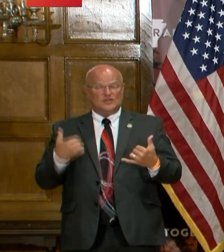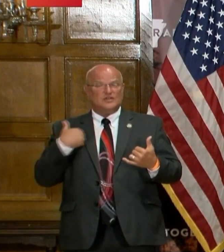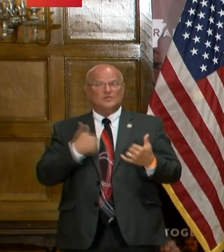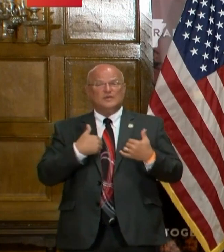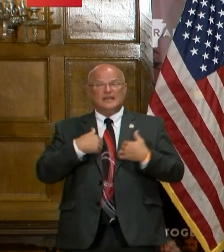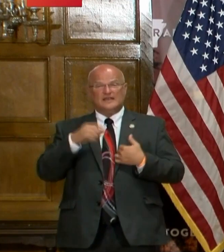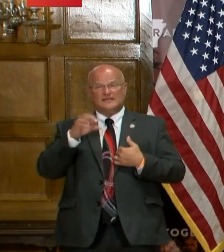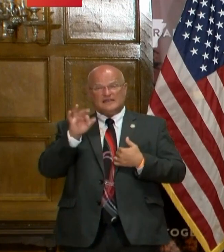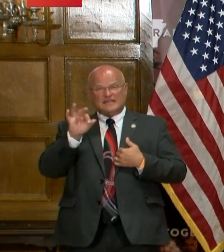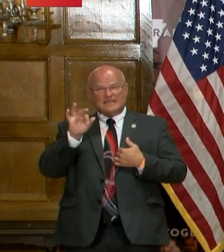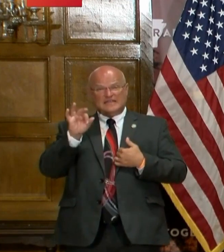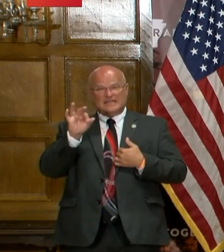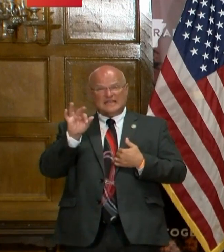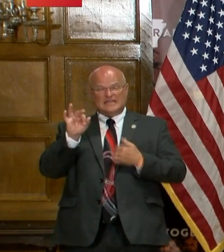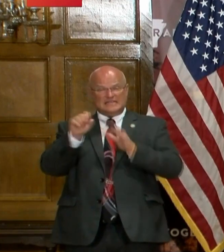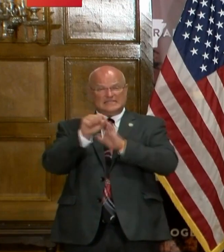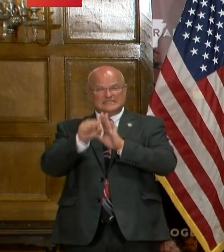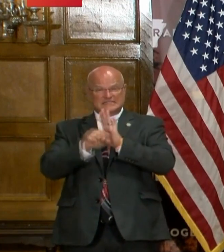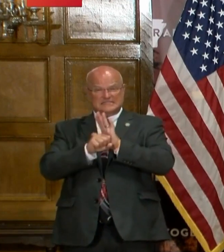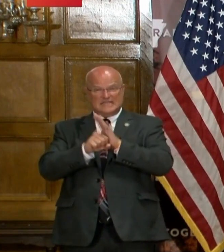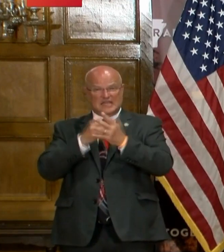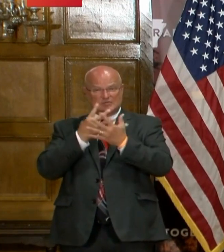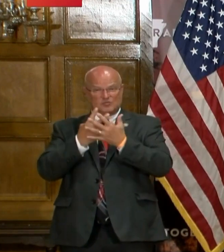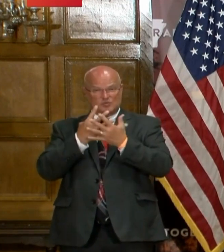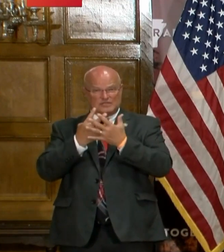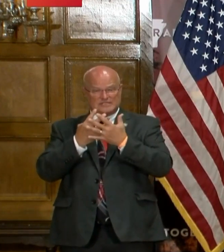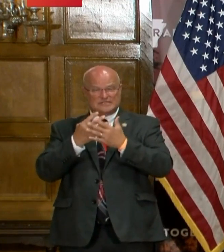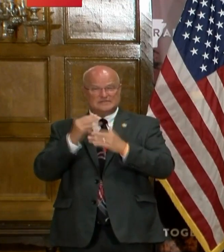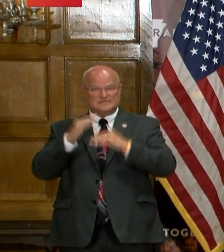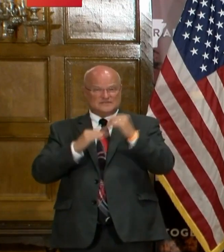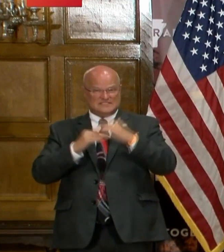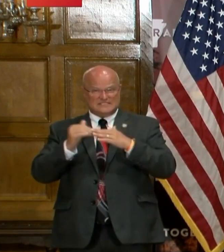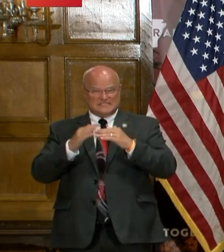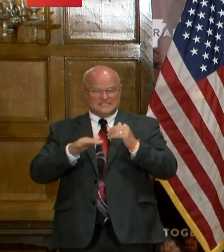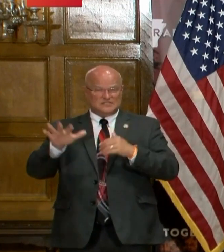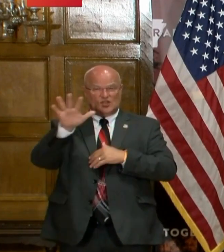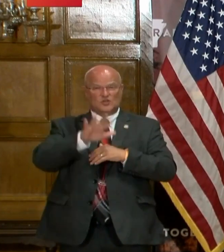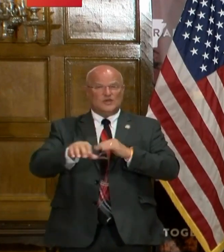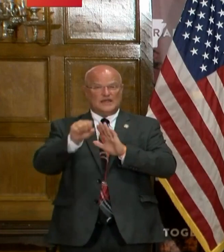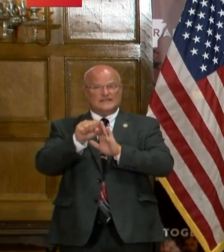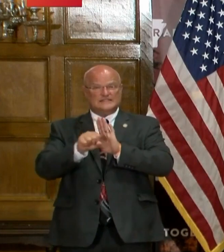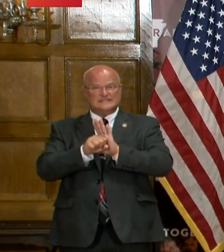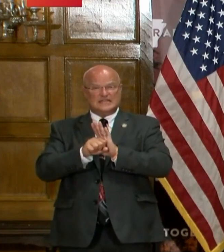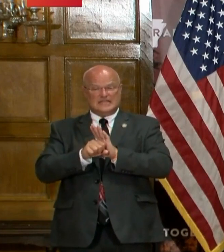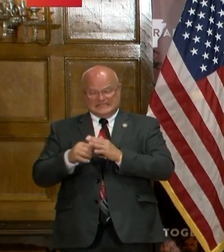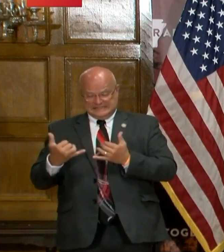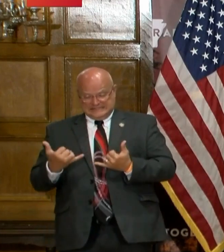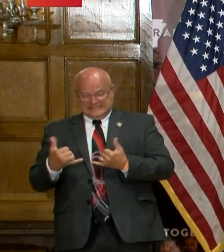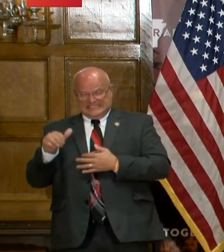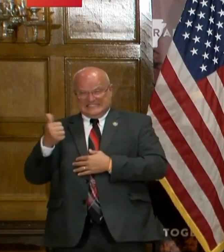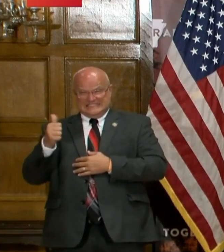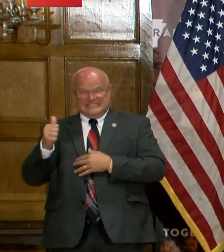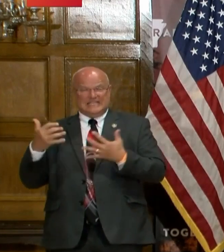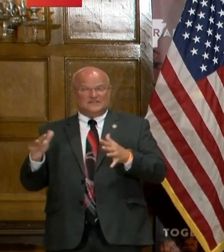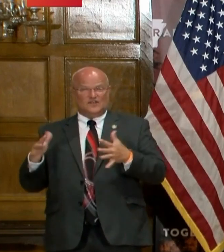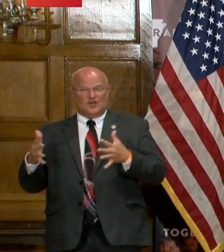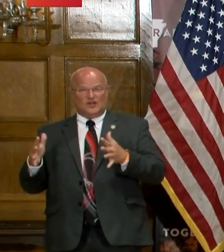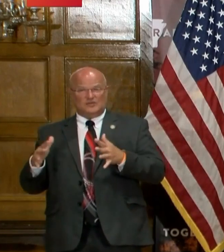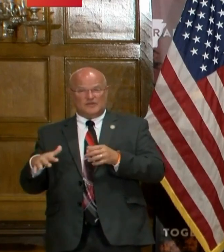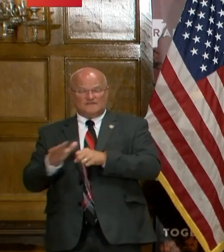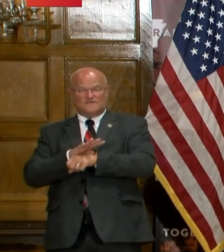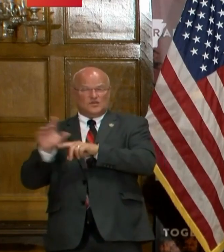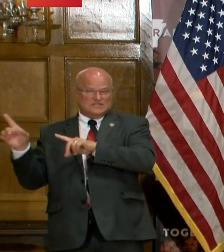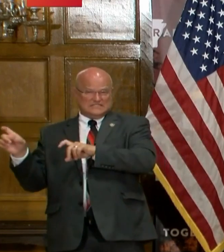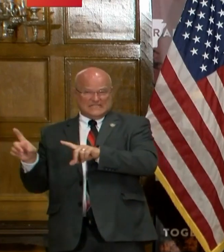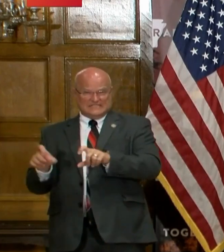state prison facilities. At this point, 10 have already been fully tested. All the inmates in 10 of